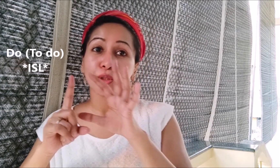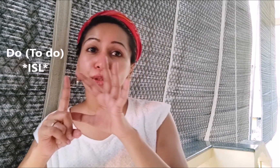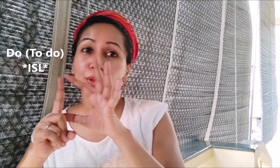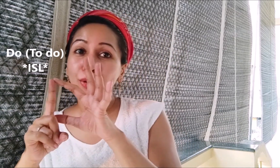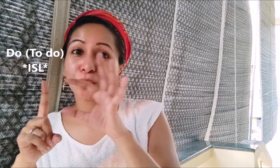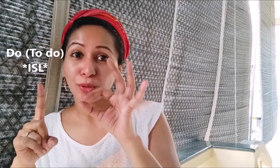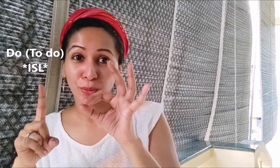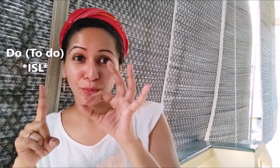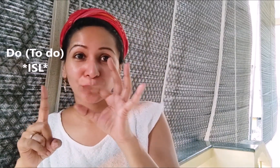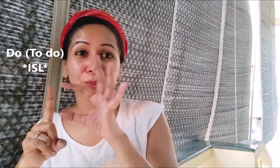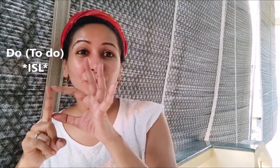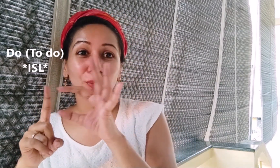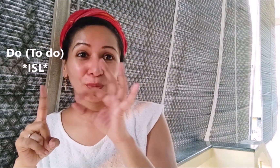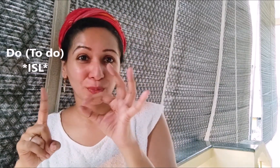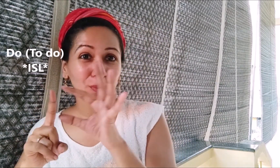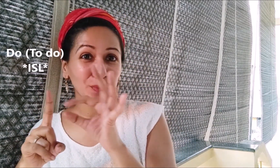Do, do,